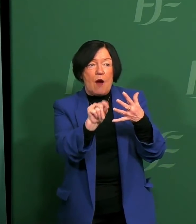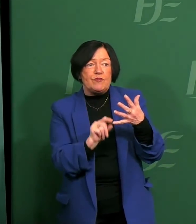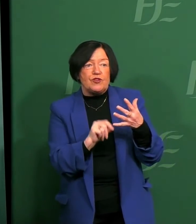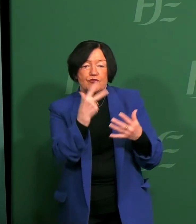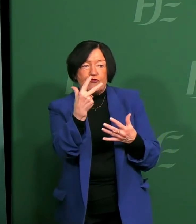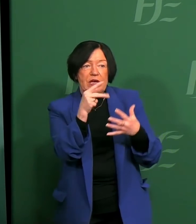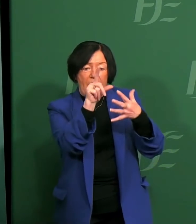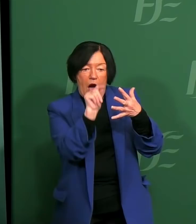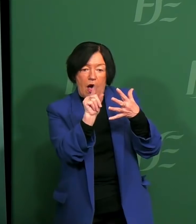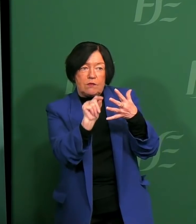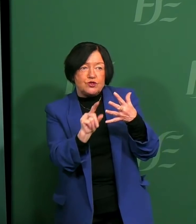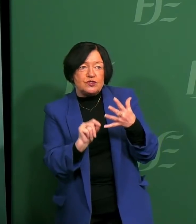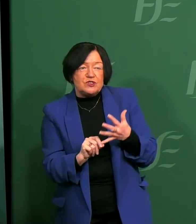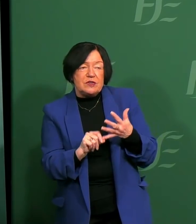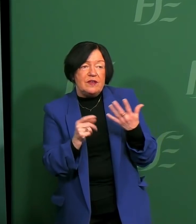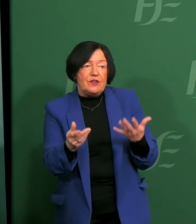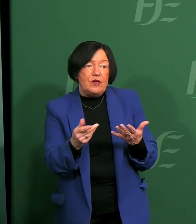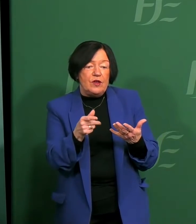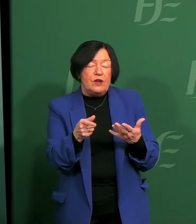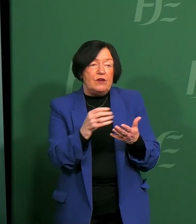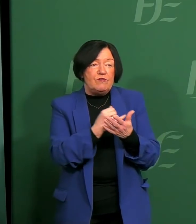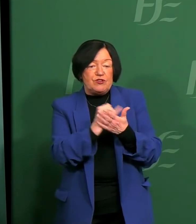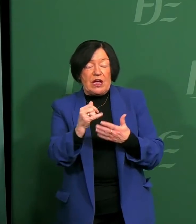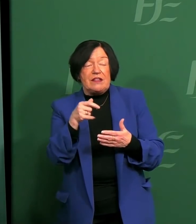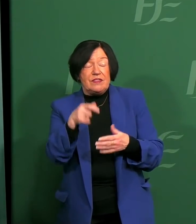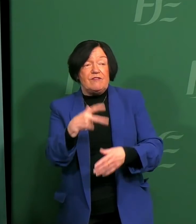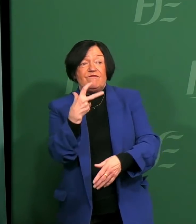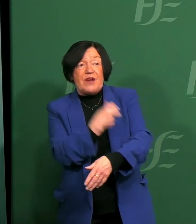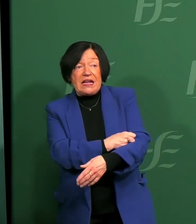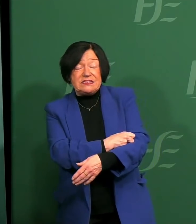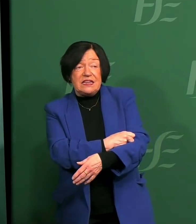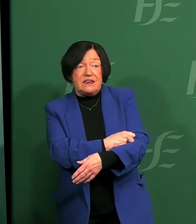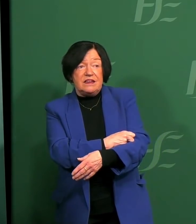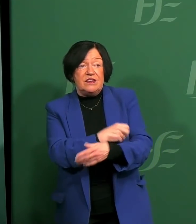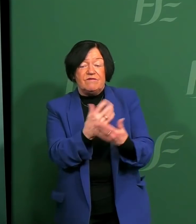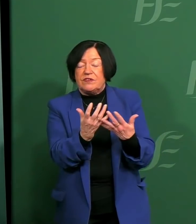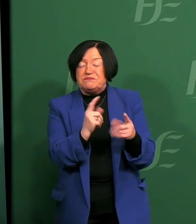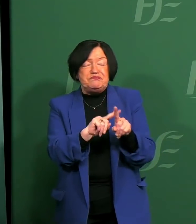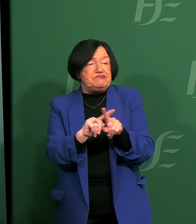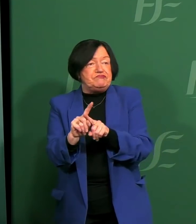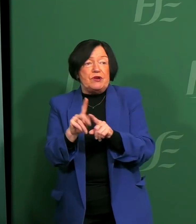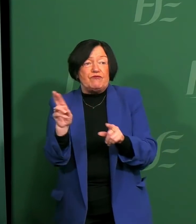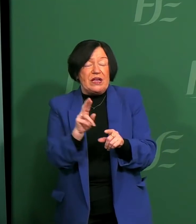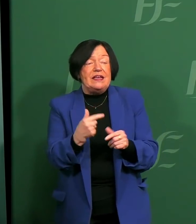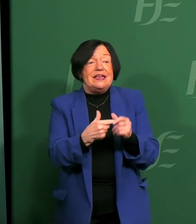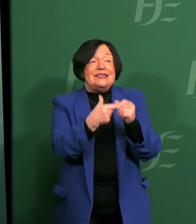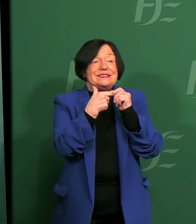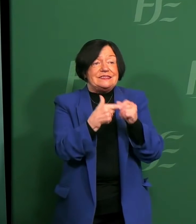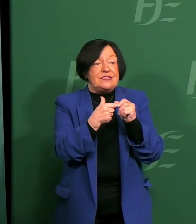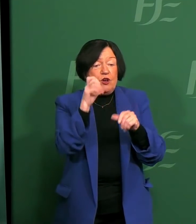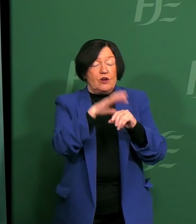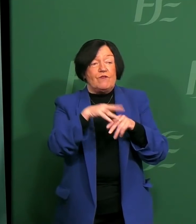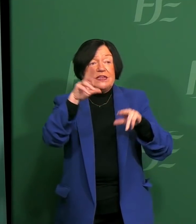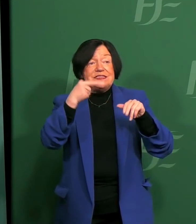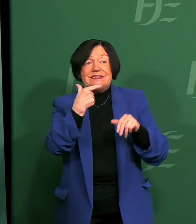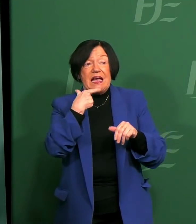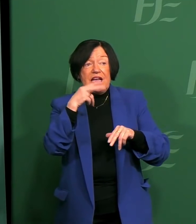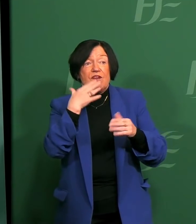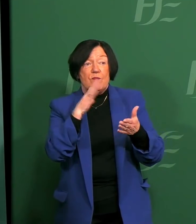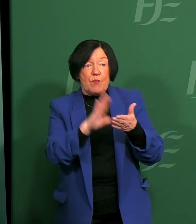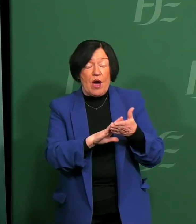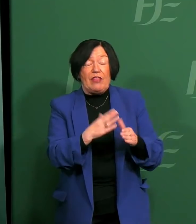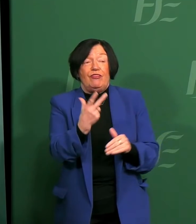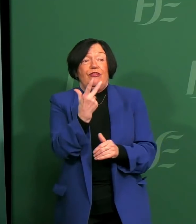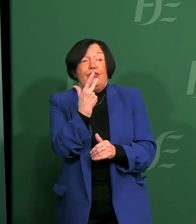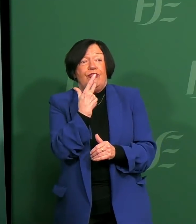3 options. 1, rejecting the option of the vaccine for various reasons. Secondly, seeking a new appointment, or thirdly,